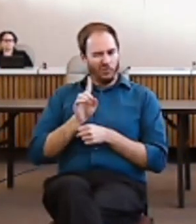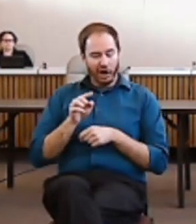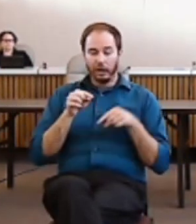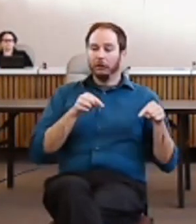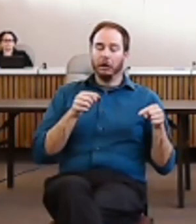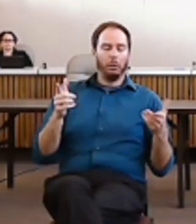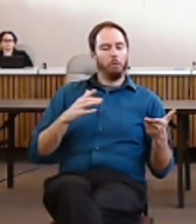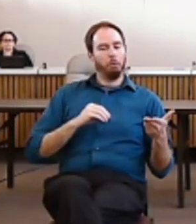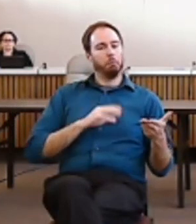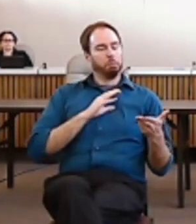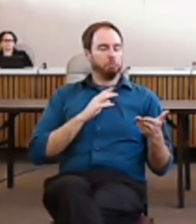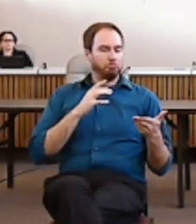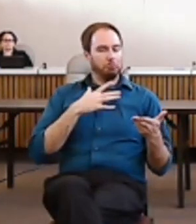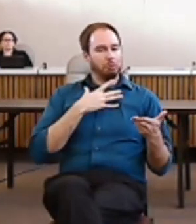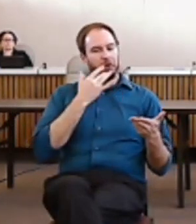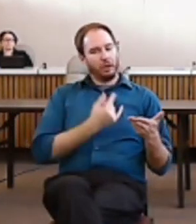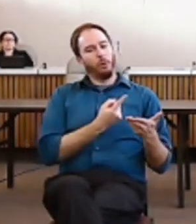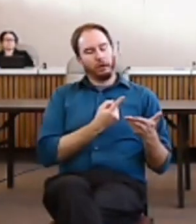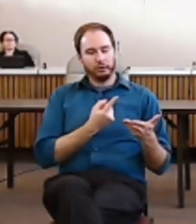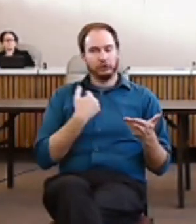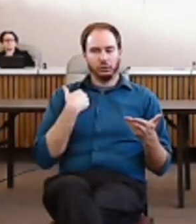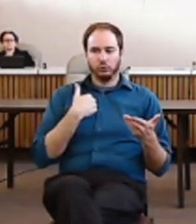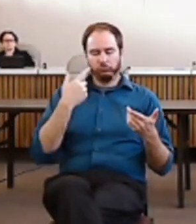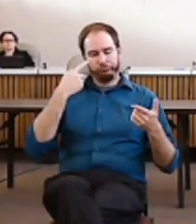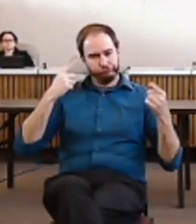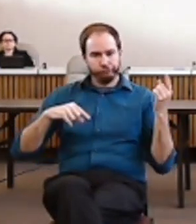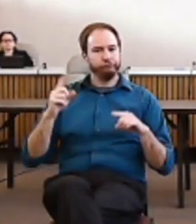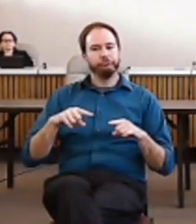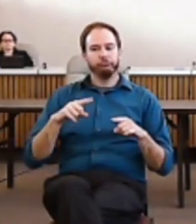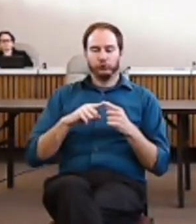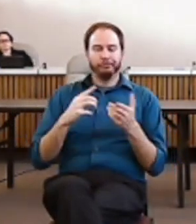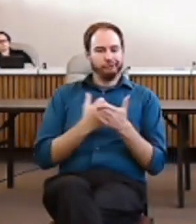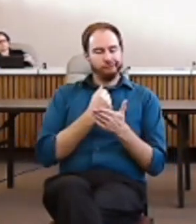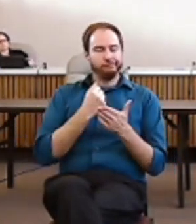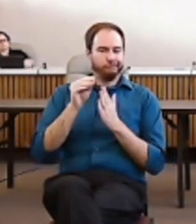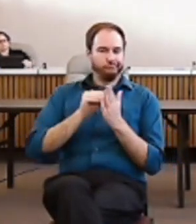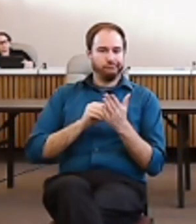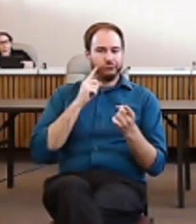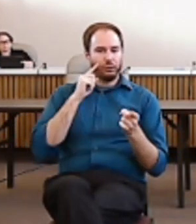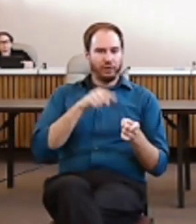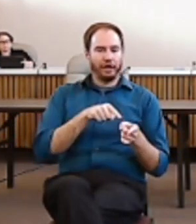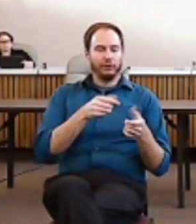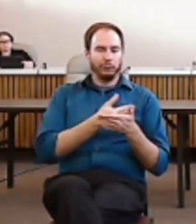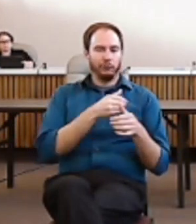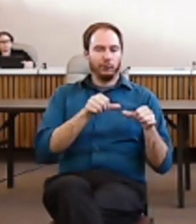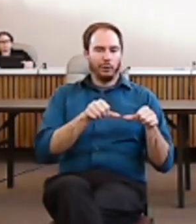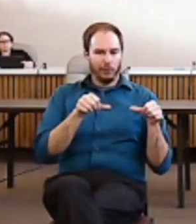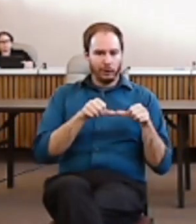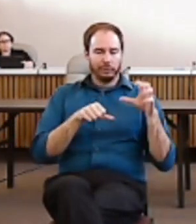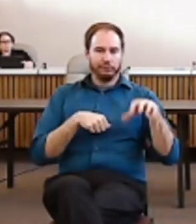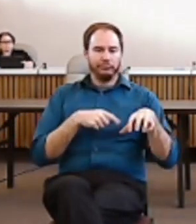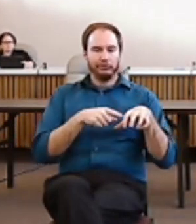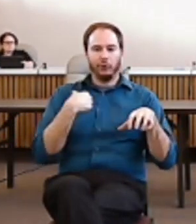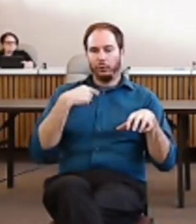were very fond of. So we'd like to utilize this. As I said, we've entered into the lease